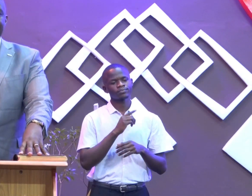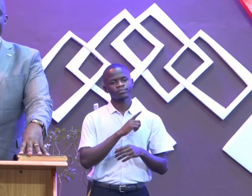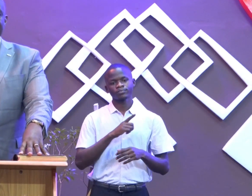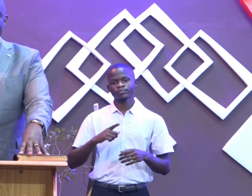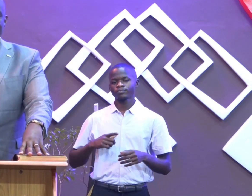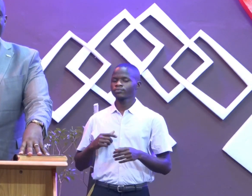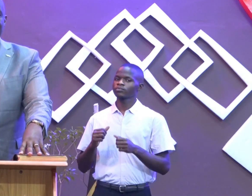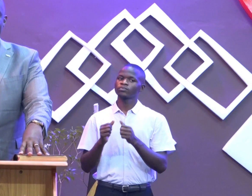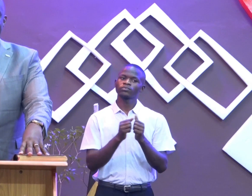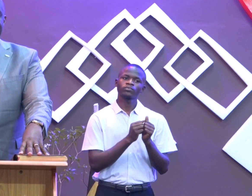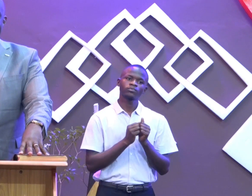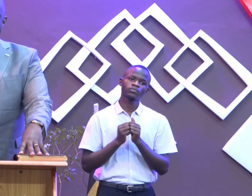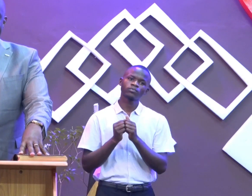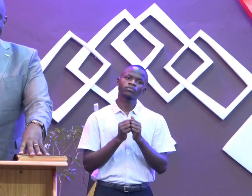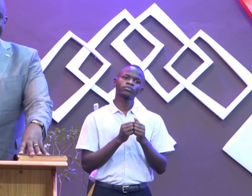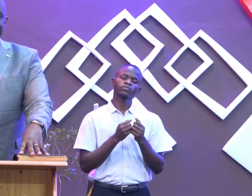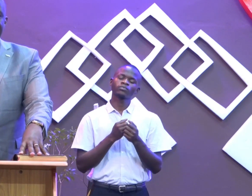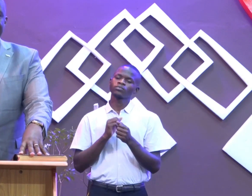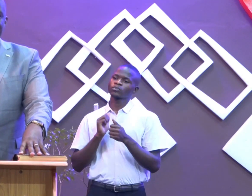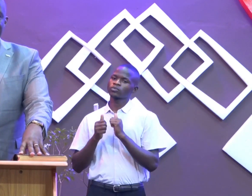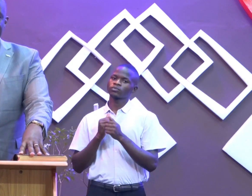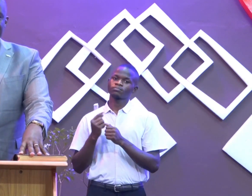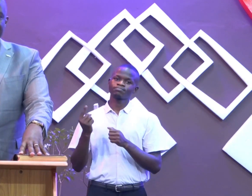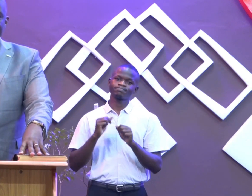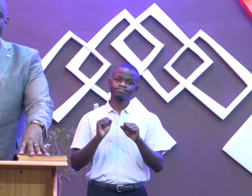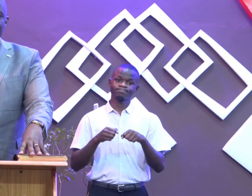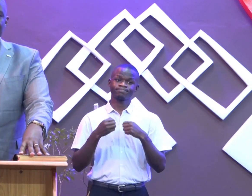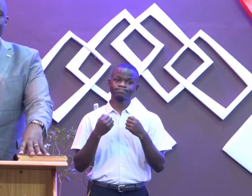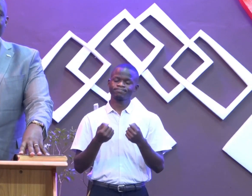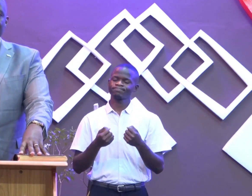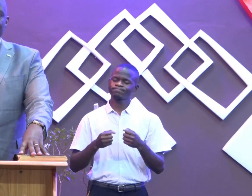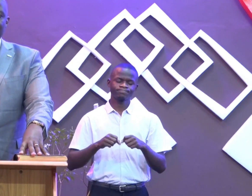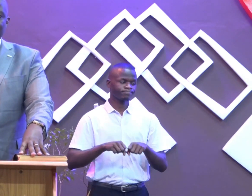together with cords that cannot be